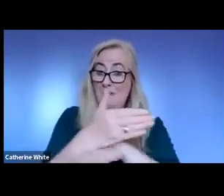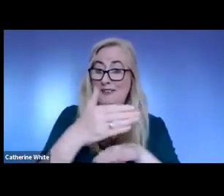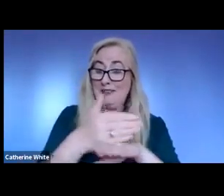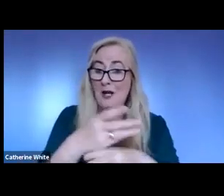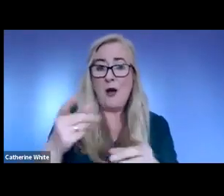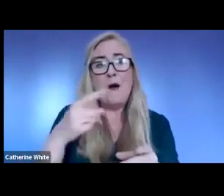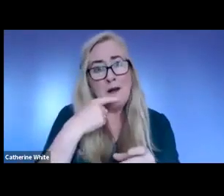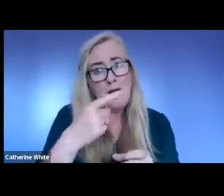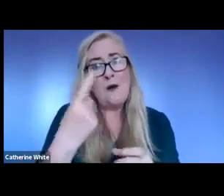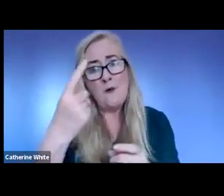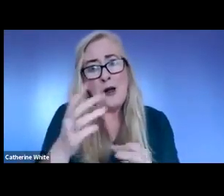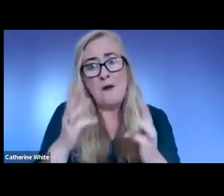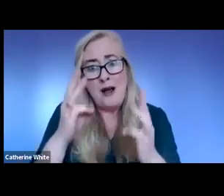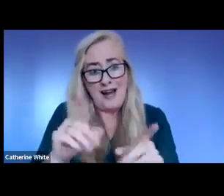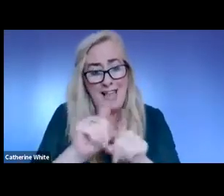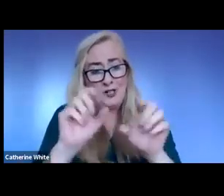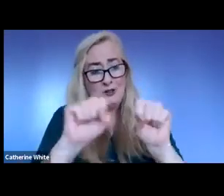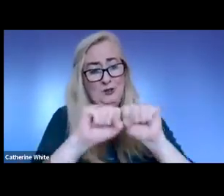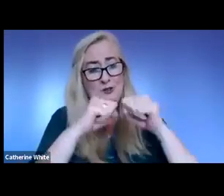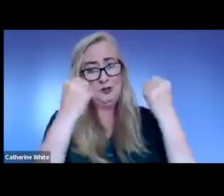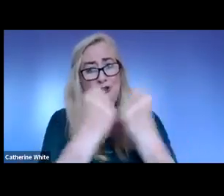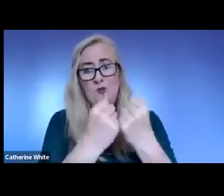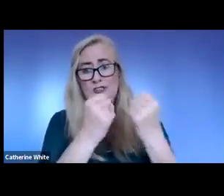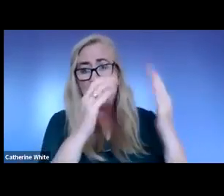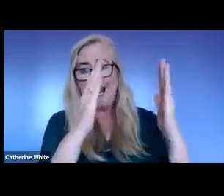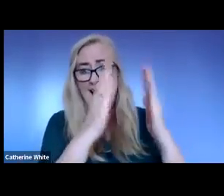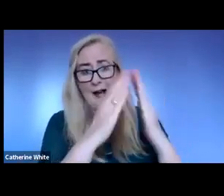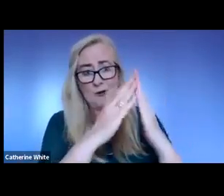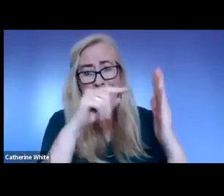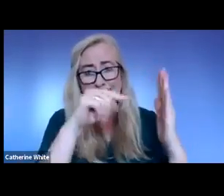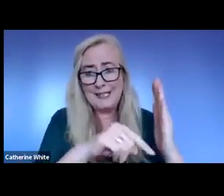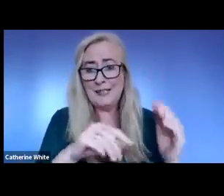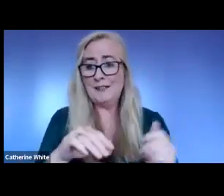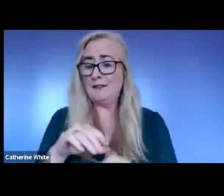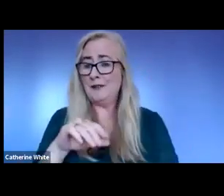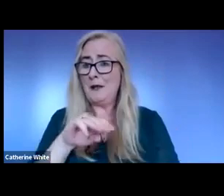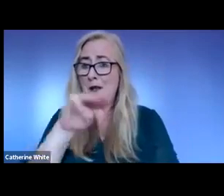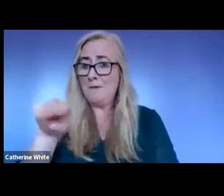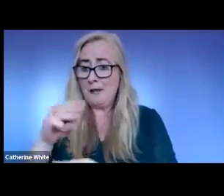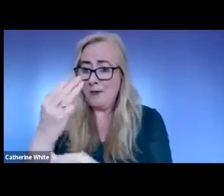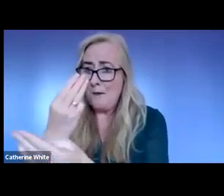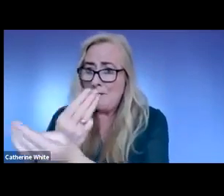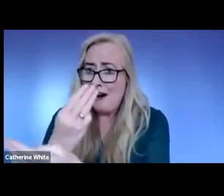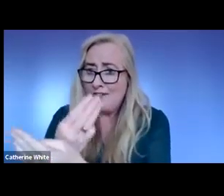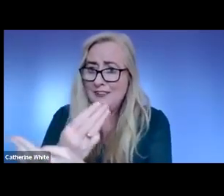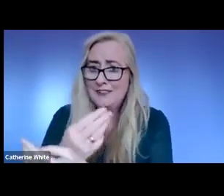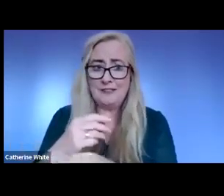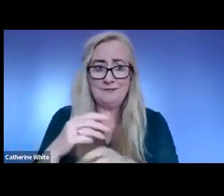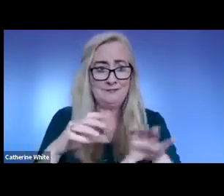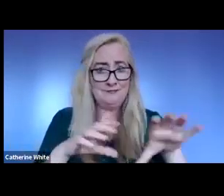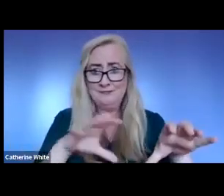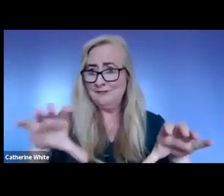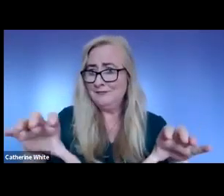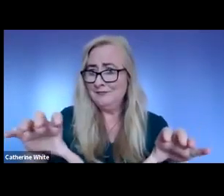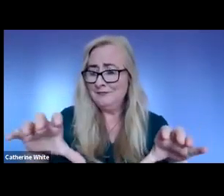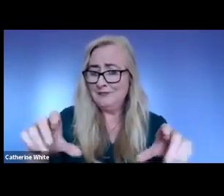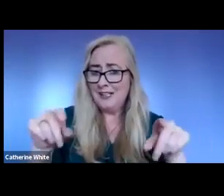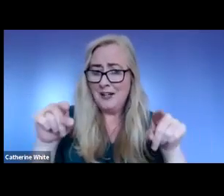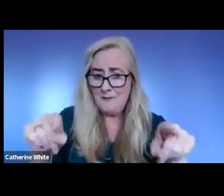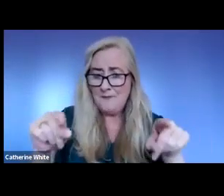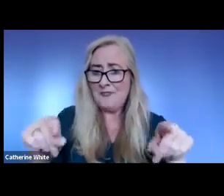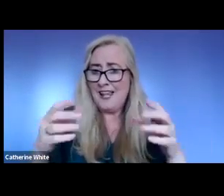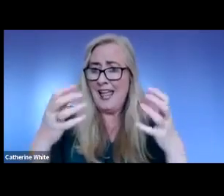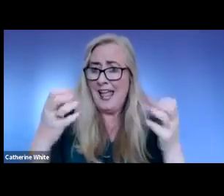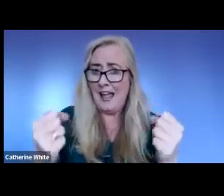when we talk about social housing, for example, and we talk about people in poverty, and this notion that, that there's a